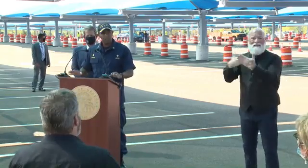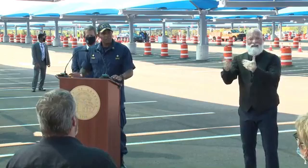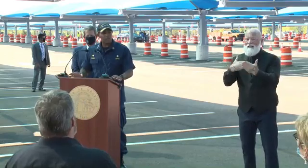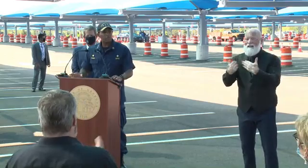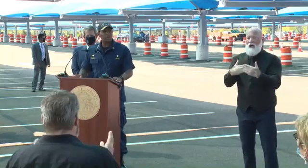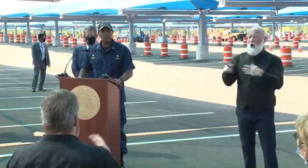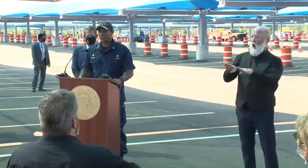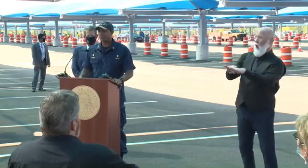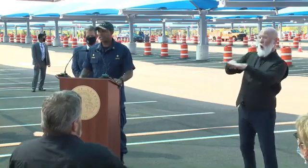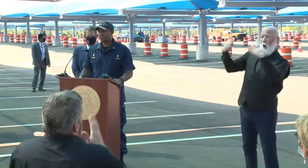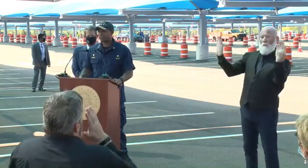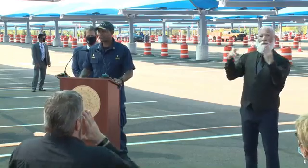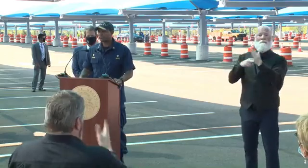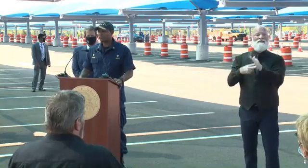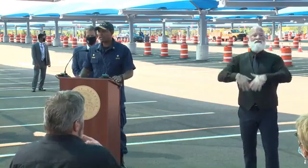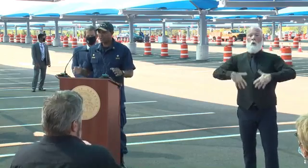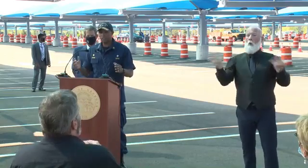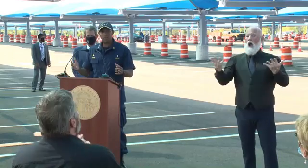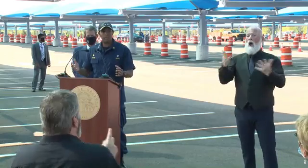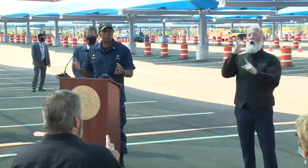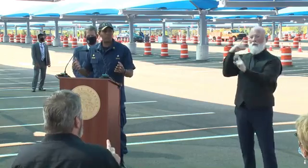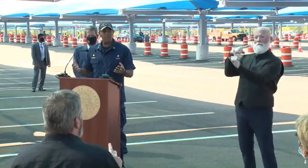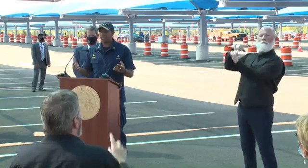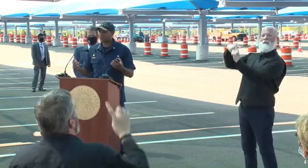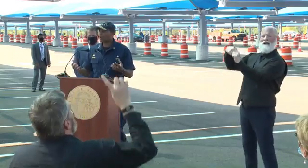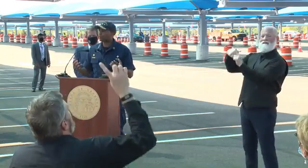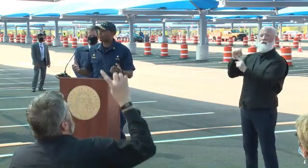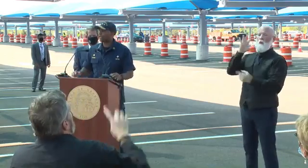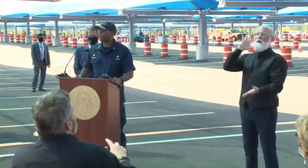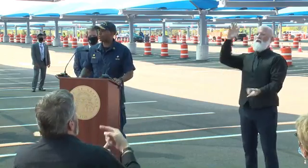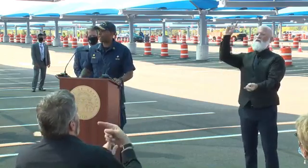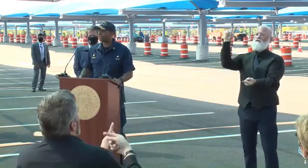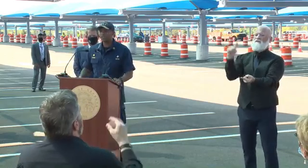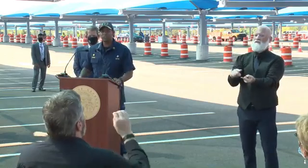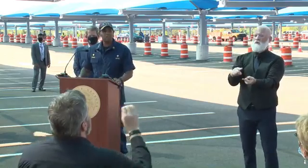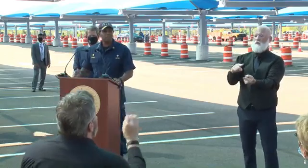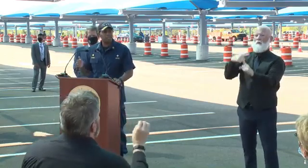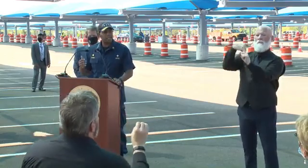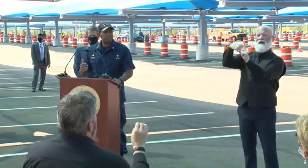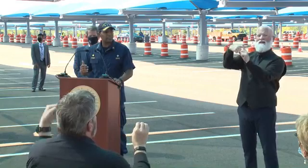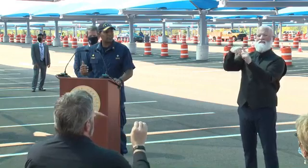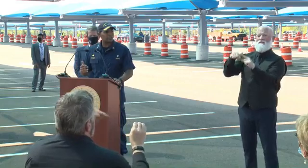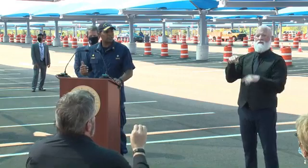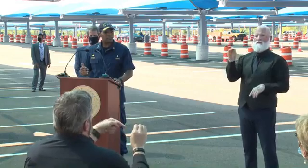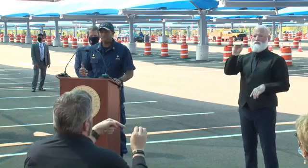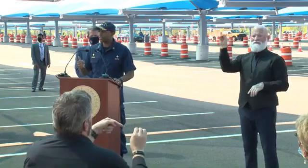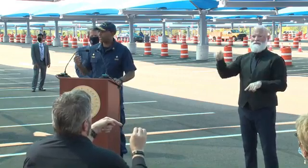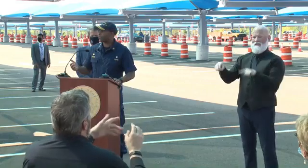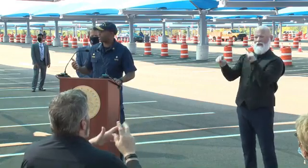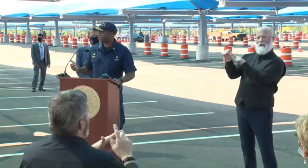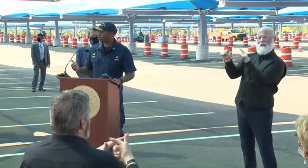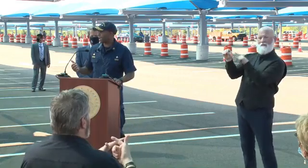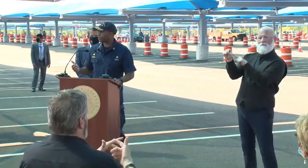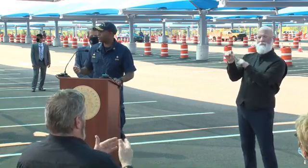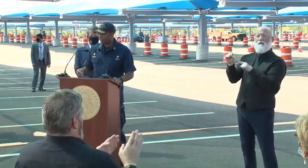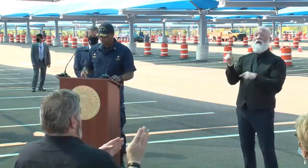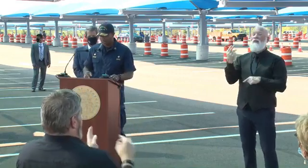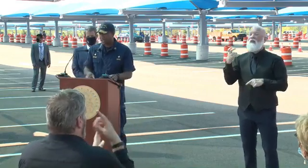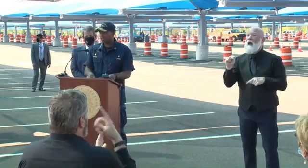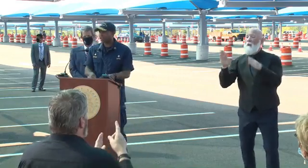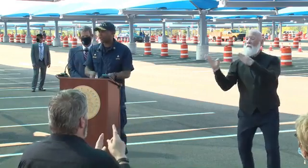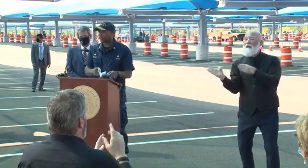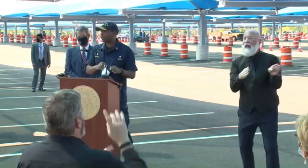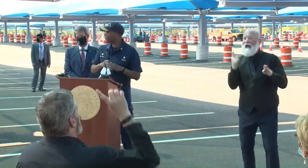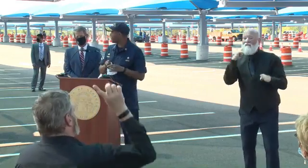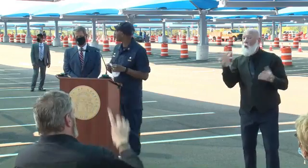with lower transmission rates. And we just want to make sure we have an appropriate plan in place to catch that transmission and stop it in its tracks when